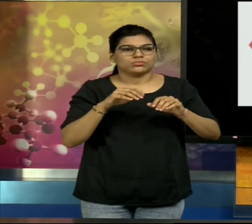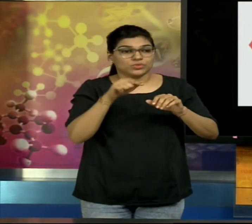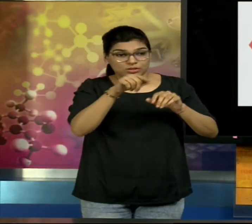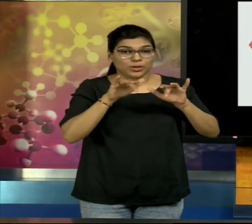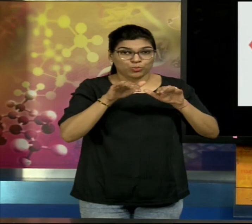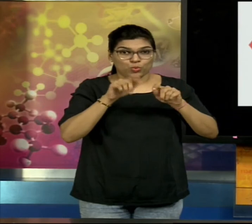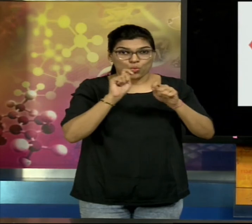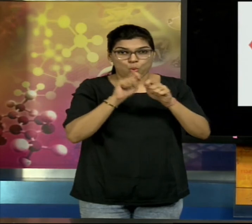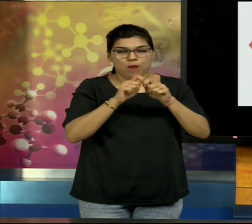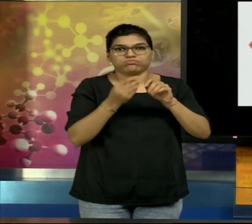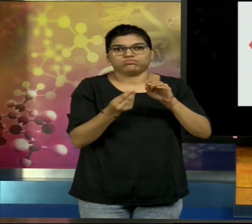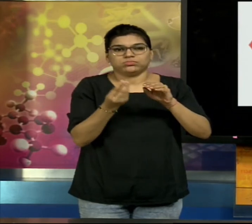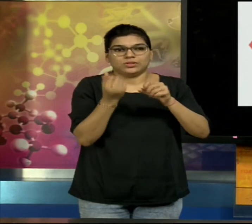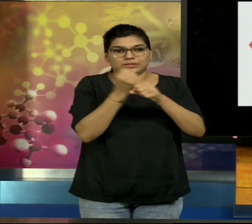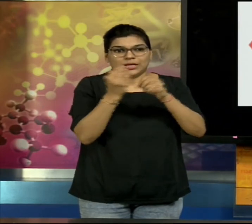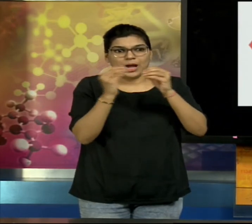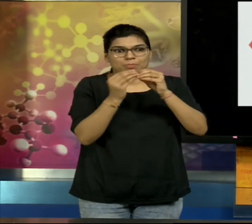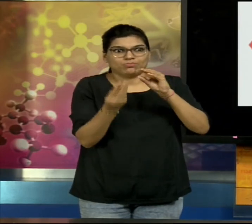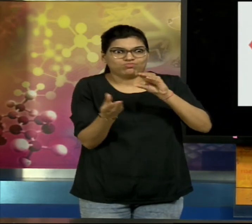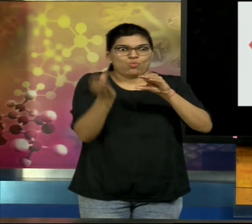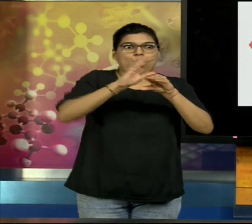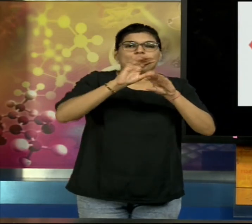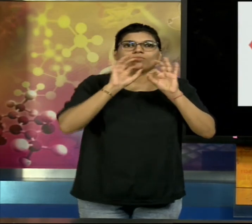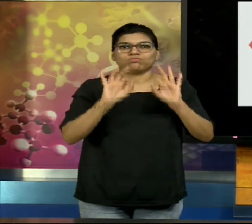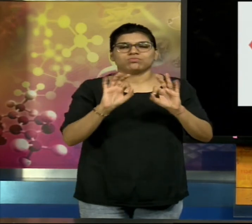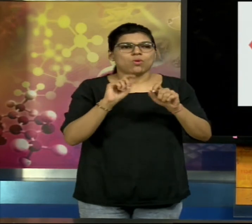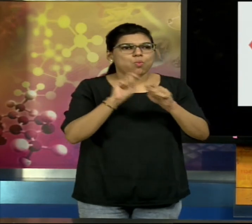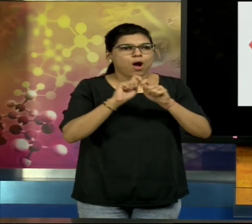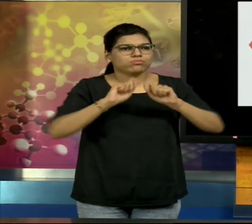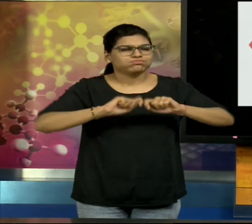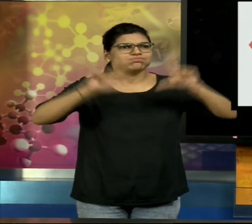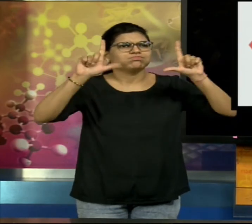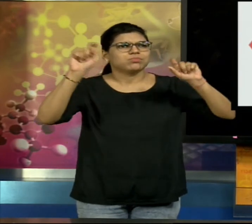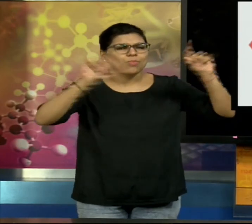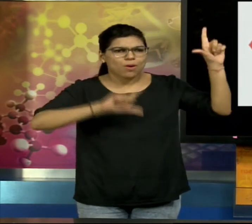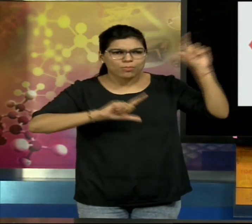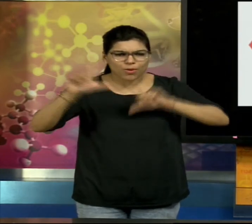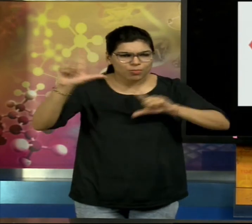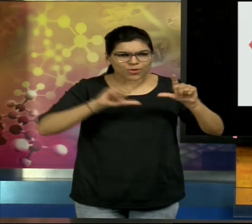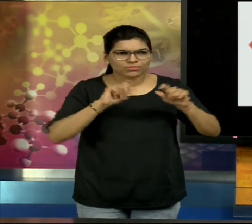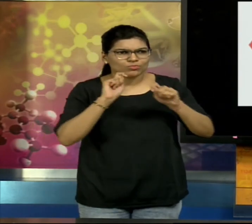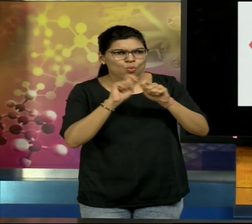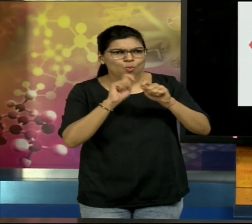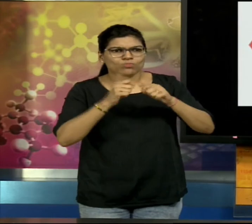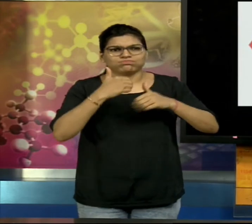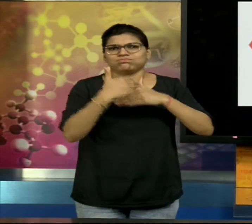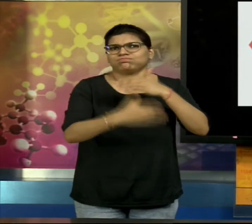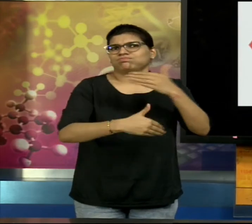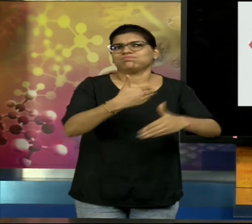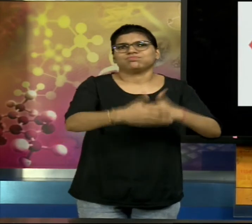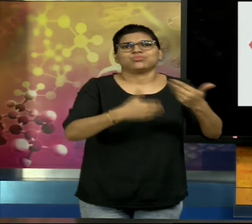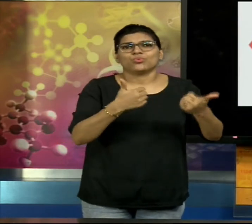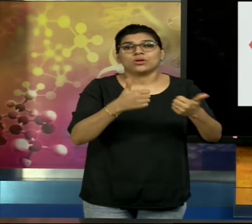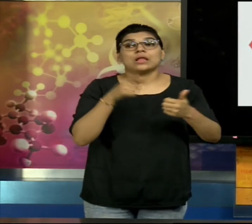may facilitate us. They provide us facility for